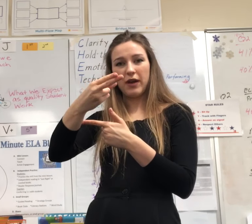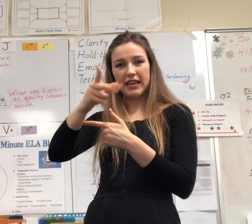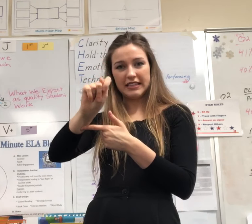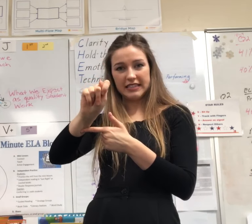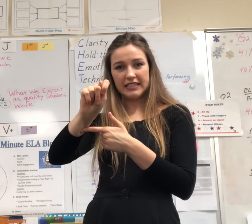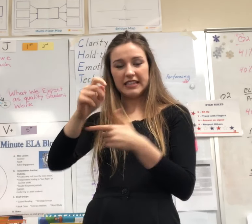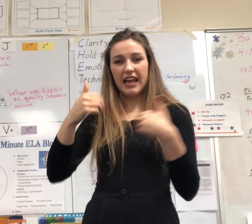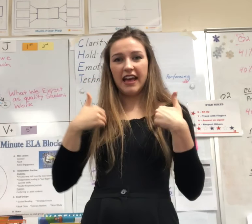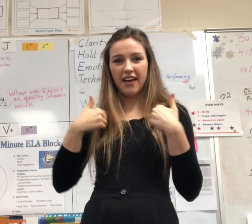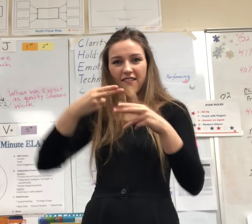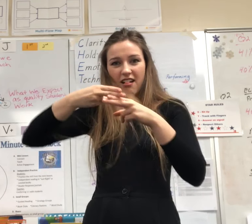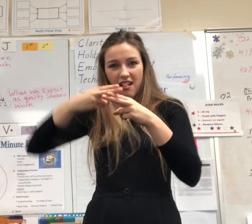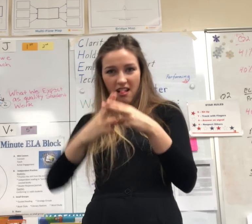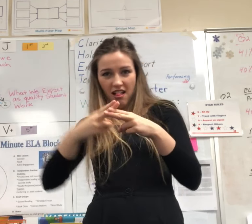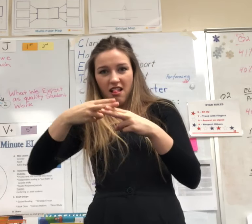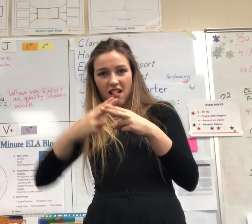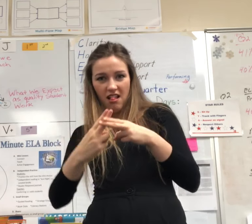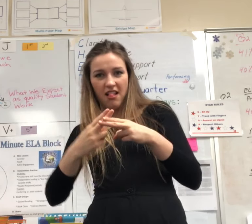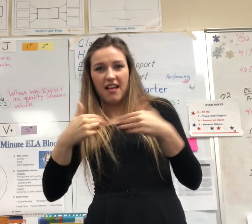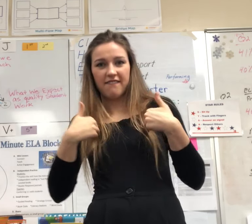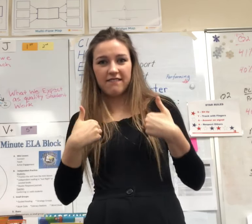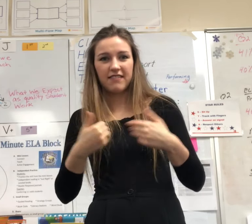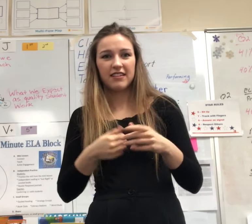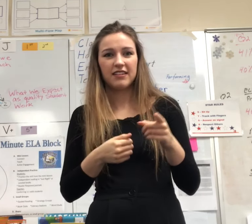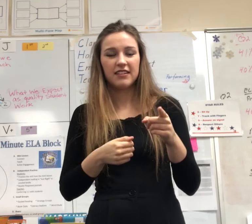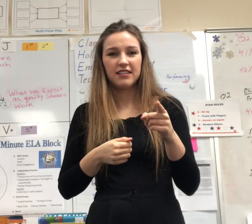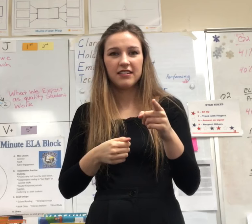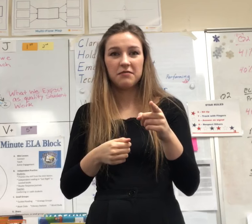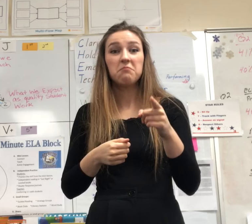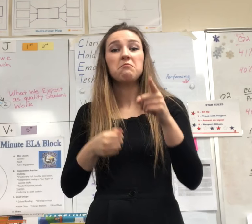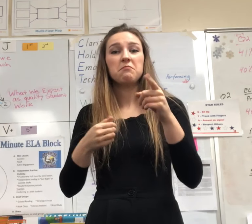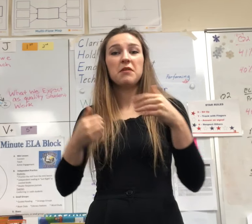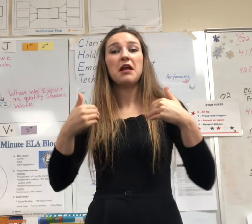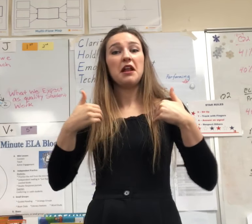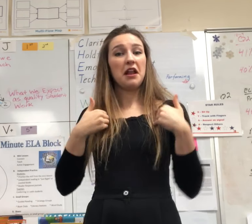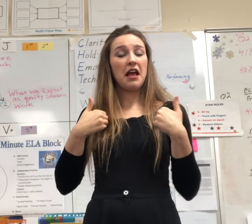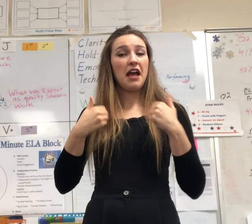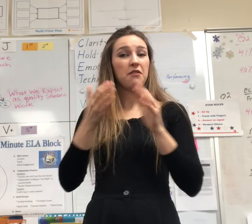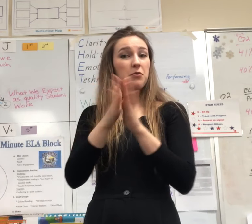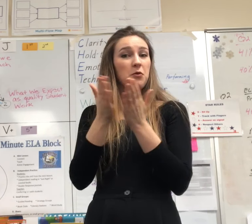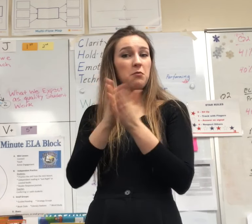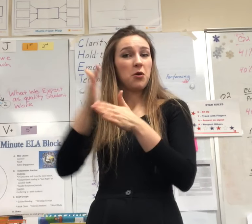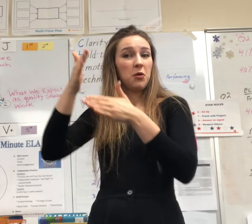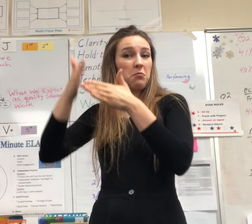And we have a bookend, okay?